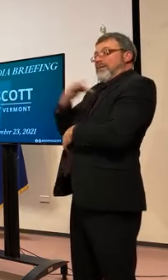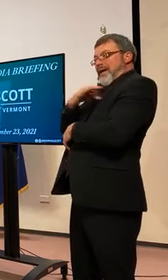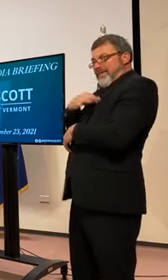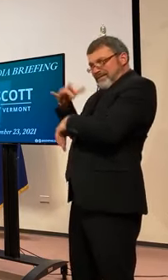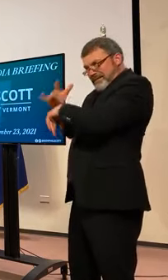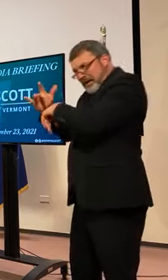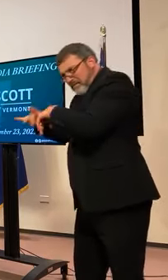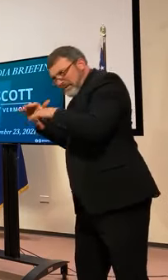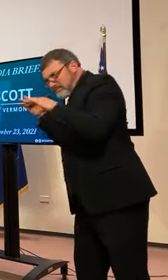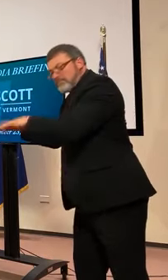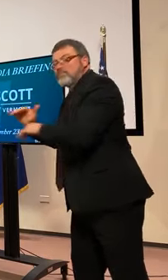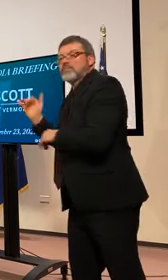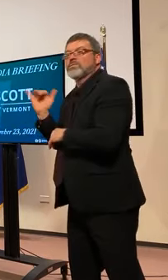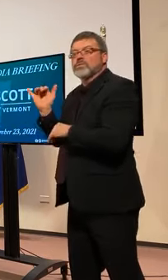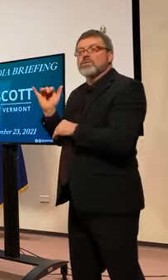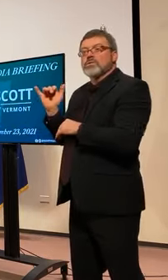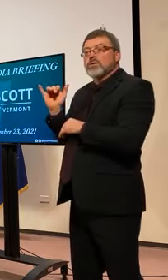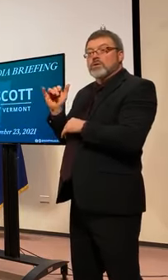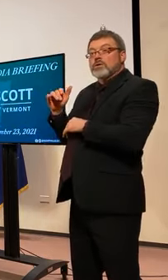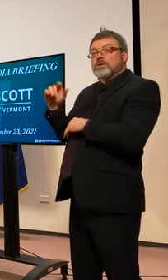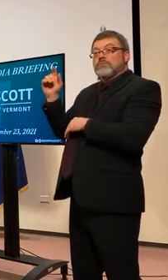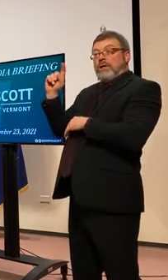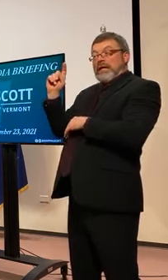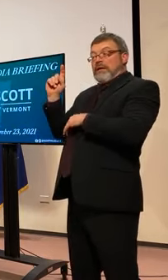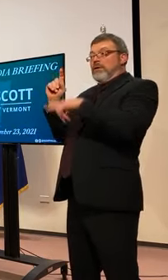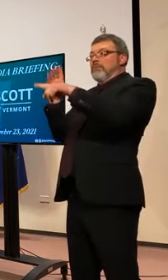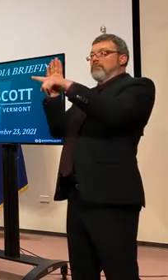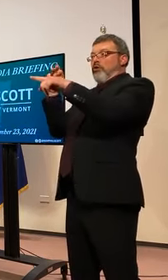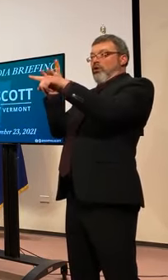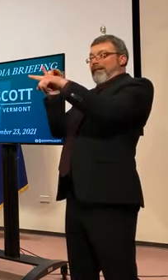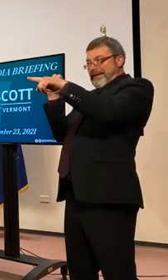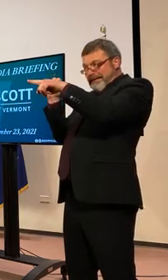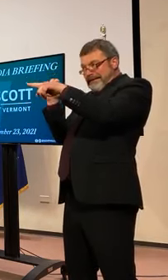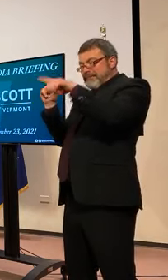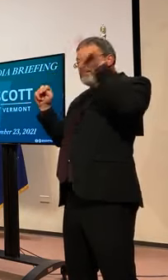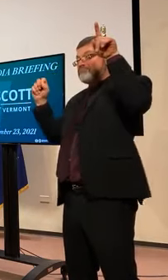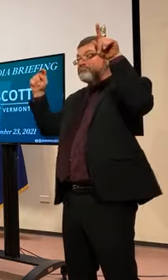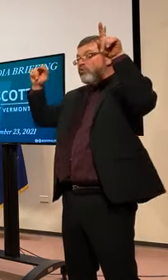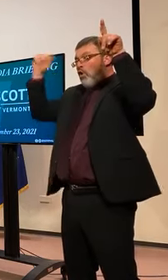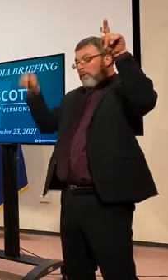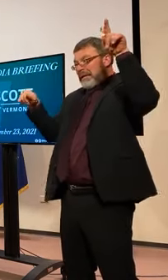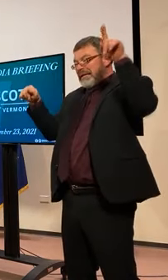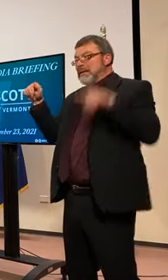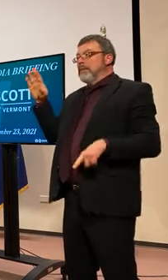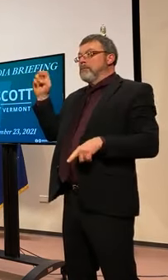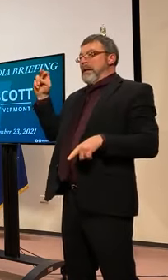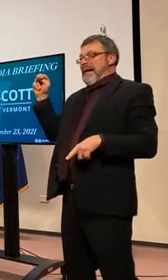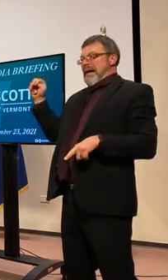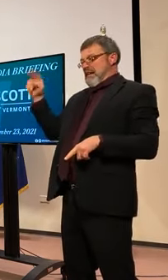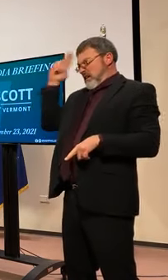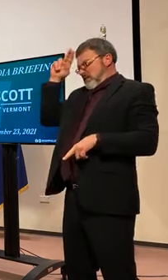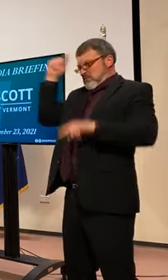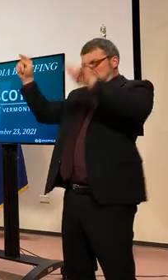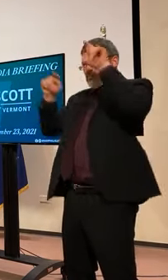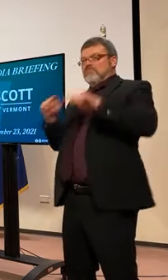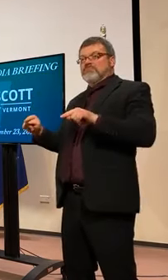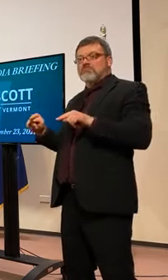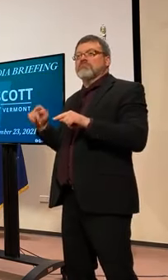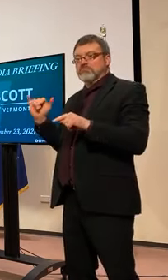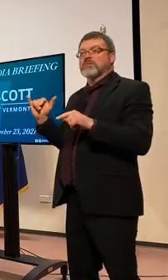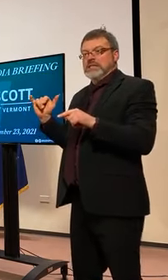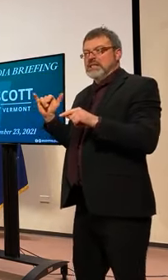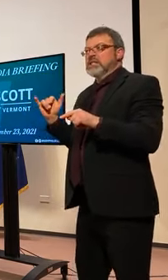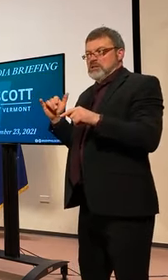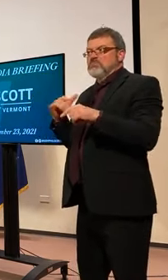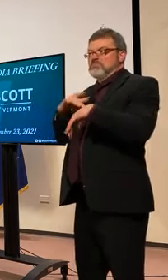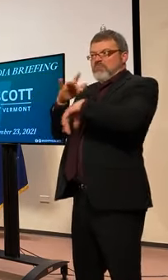at Central Vermont Medical Center, Northwestern Medical Center, and Southwestern Vermont Medical Center. Now let's